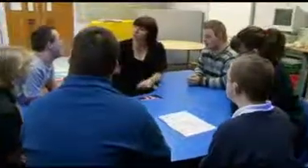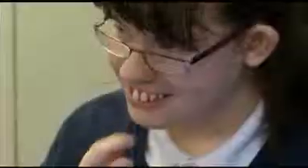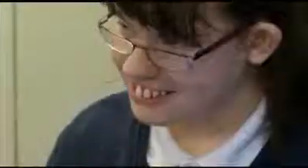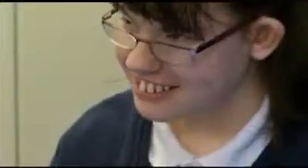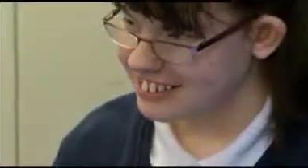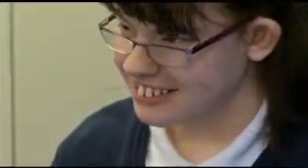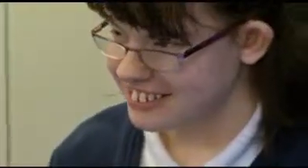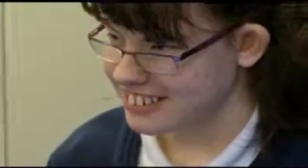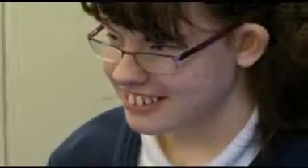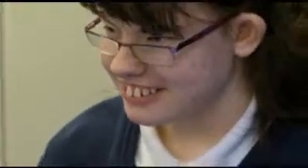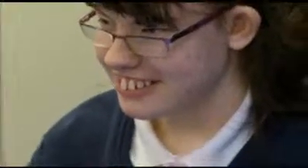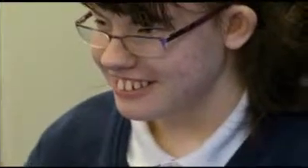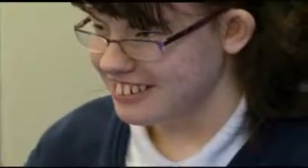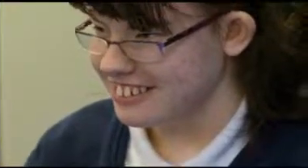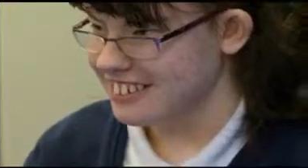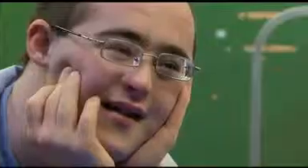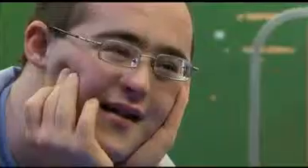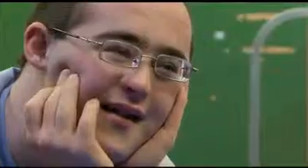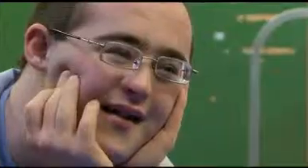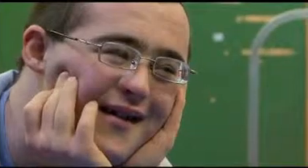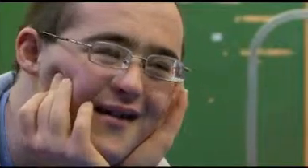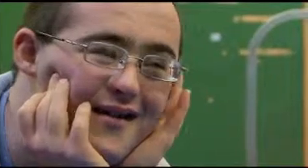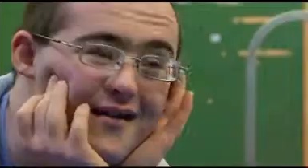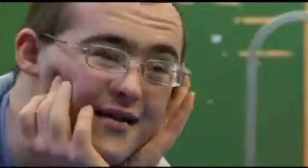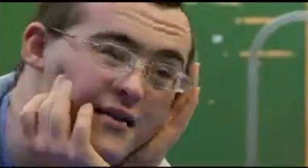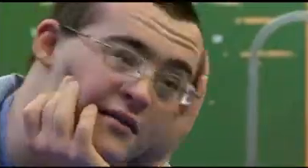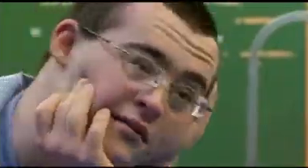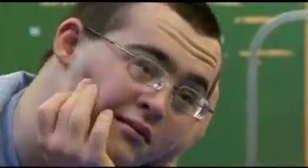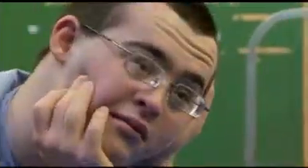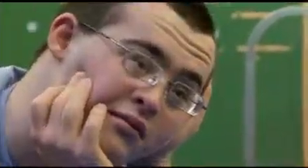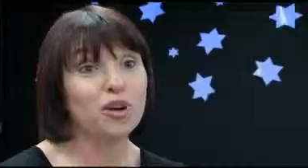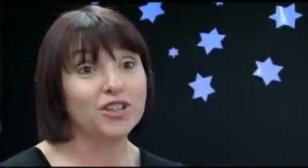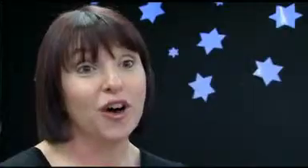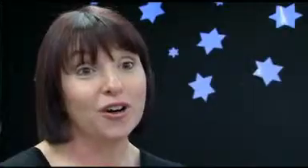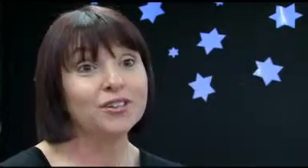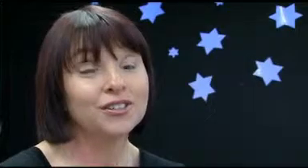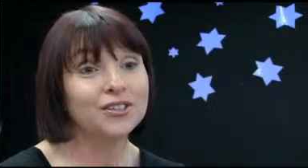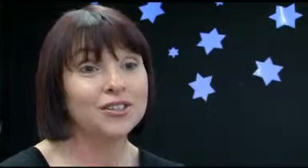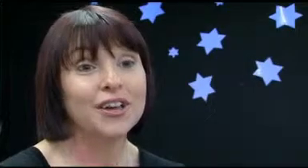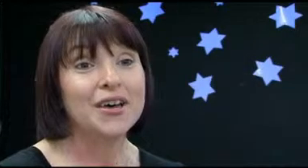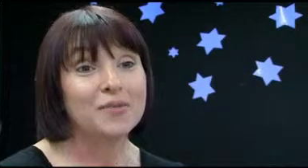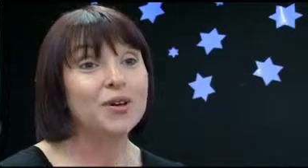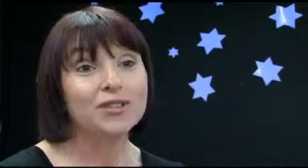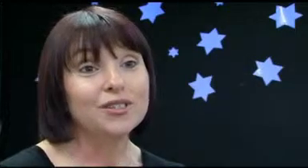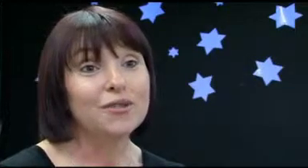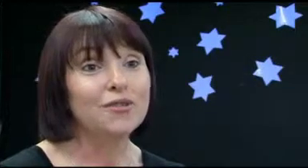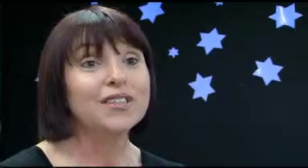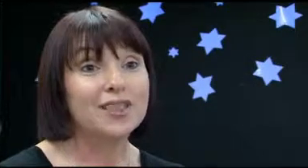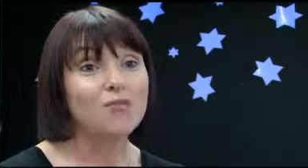what you think. It's a really heart-wrenching when they leave school. It really breaks your heart because you've seen them